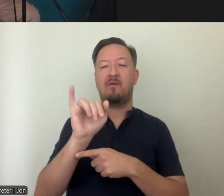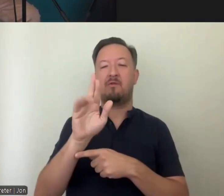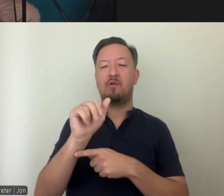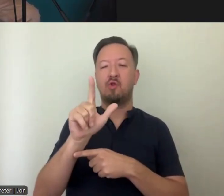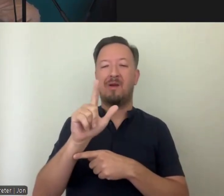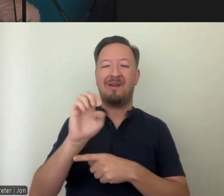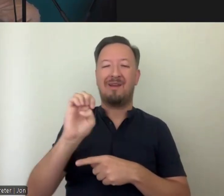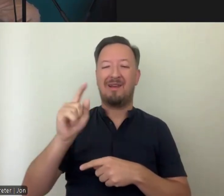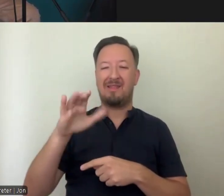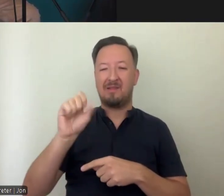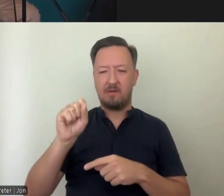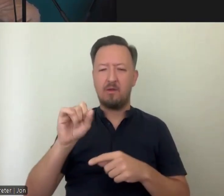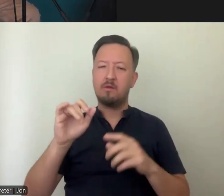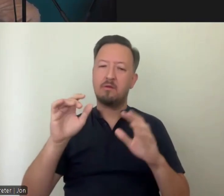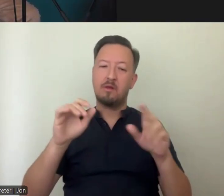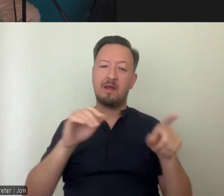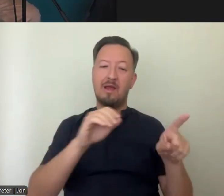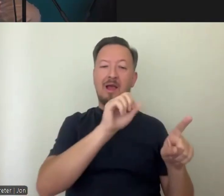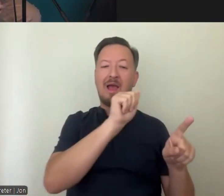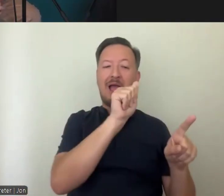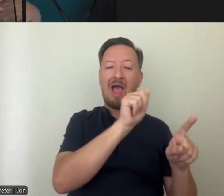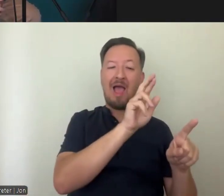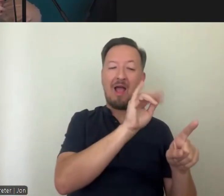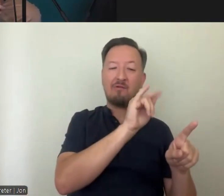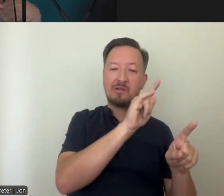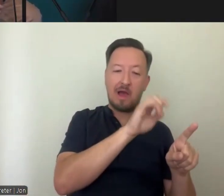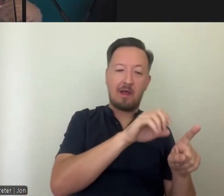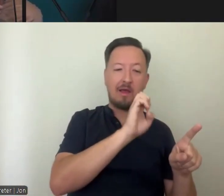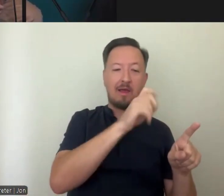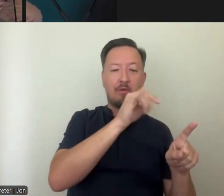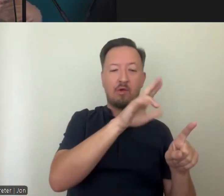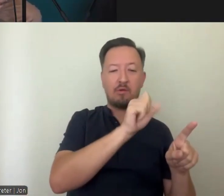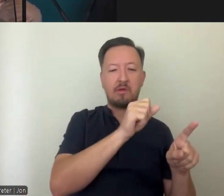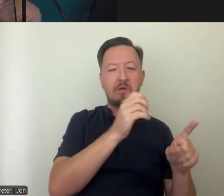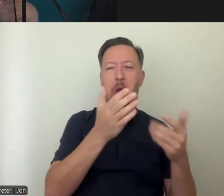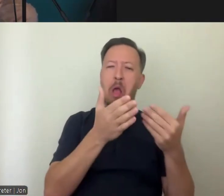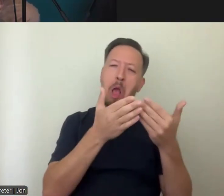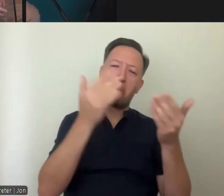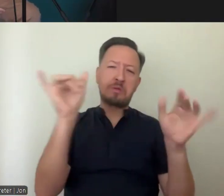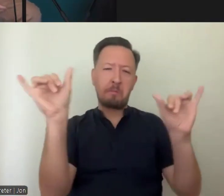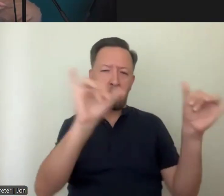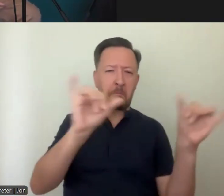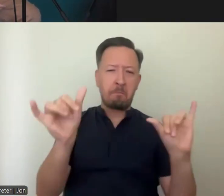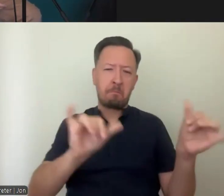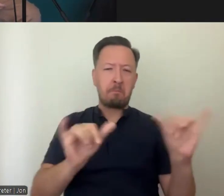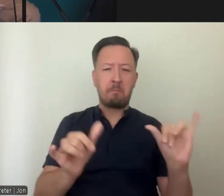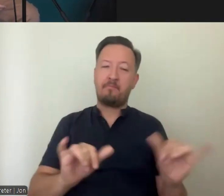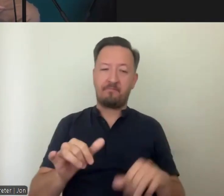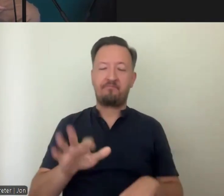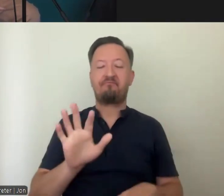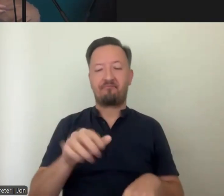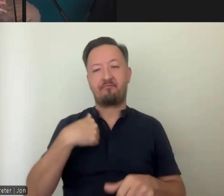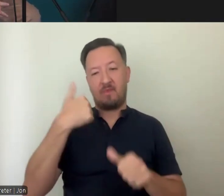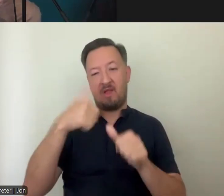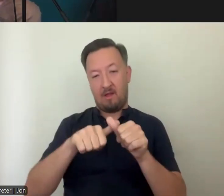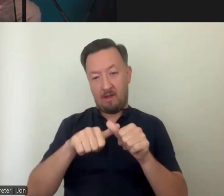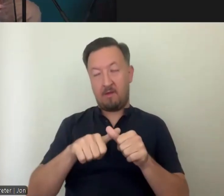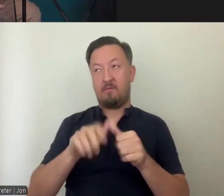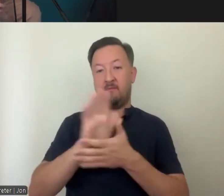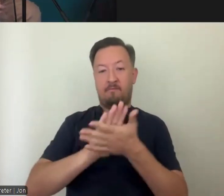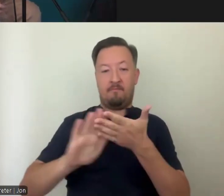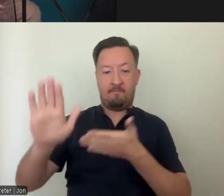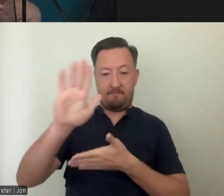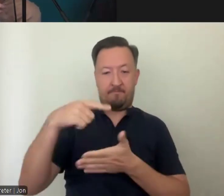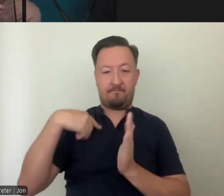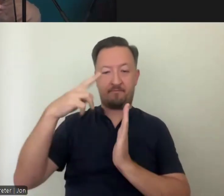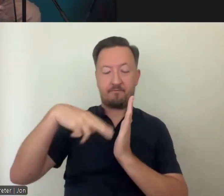of Aristotle, Epicurus, and so on and so forth. So like, okay, that sounds interesting, actually. Then I remember when I was in college, I read Marcus